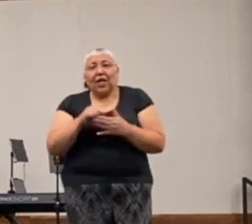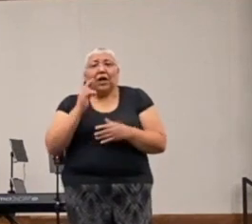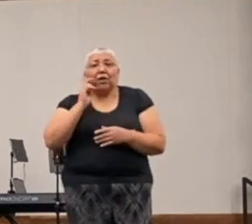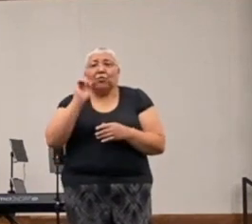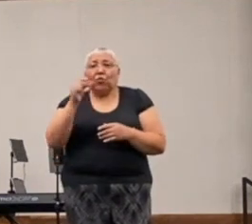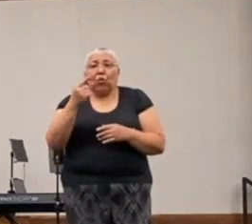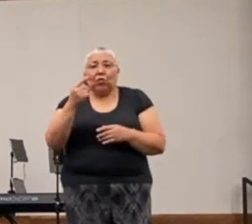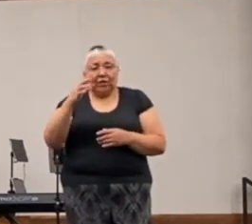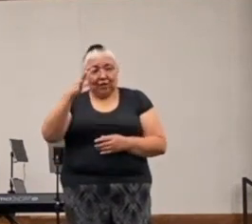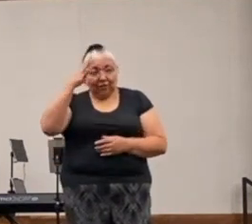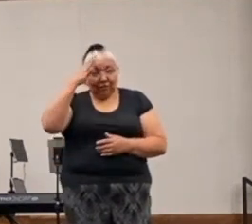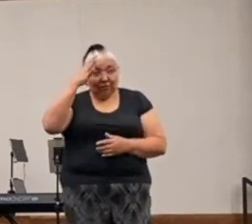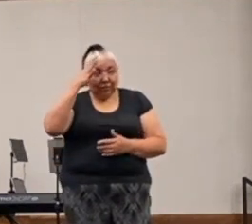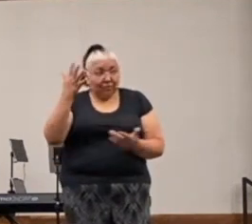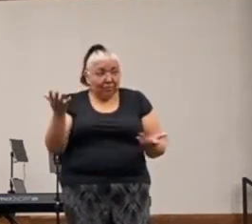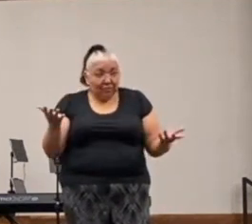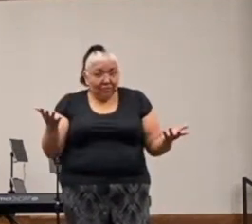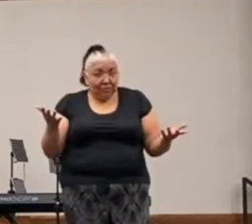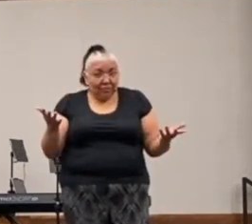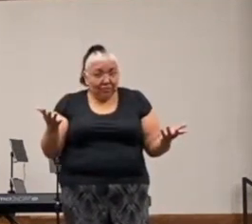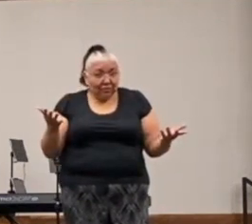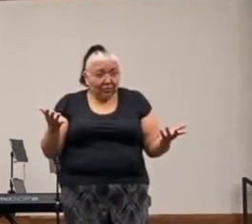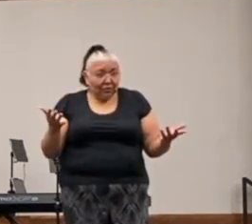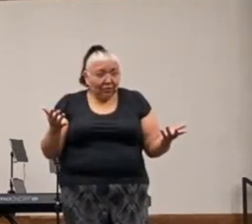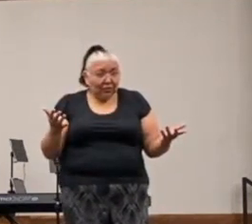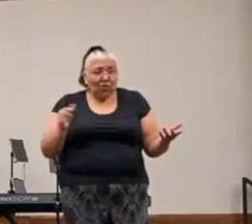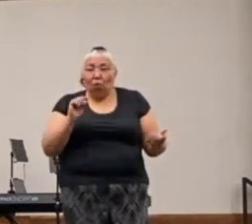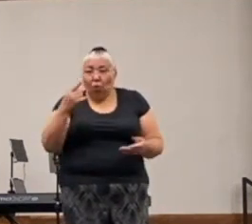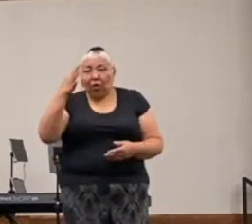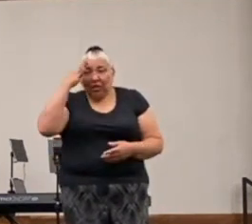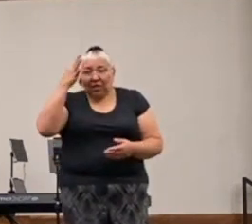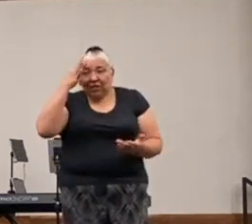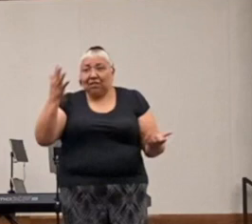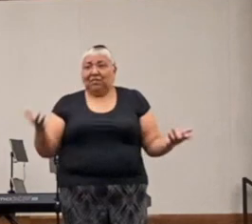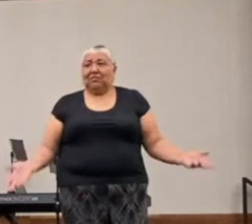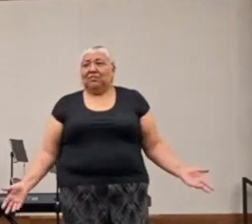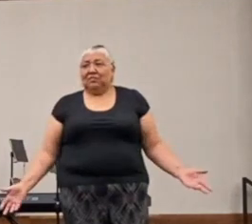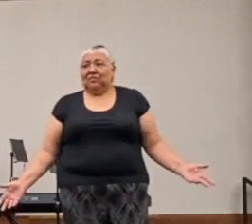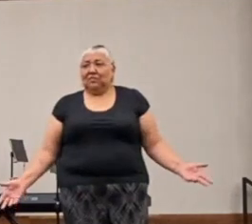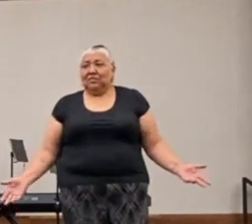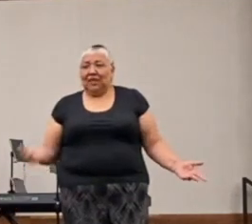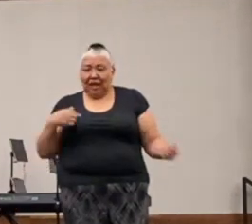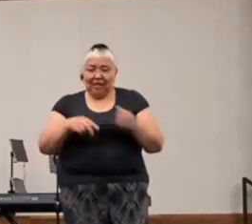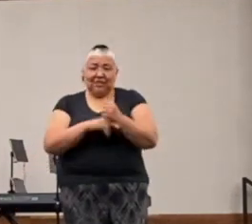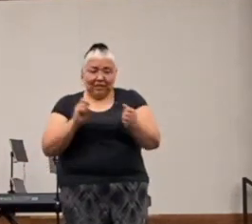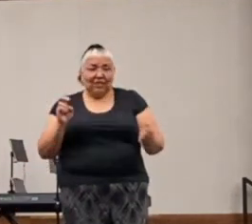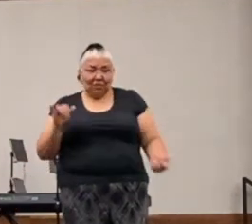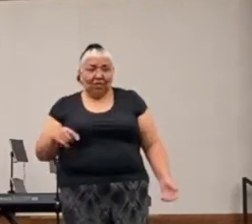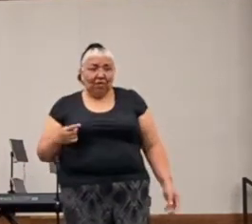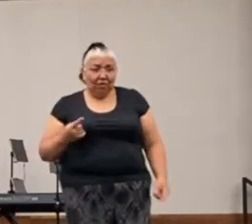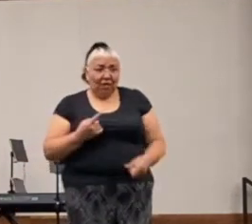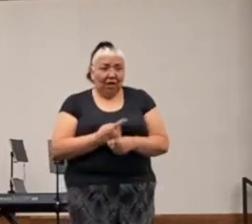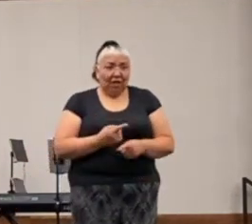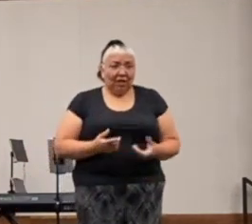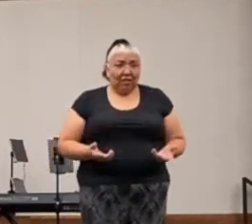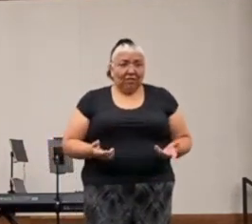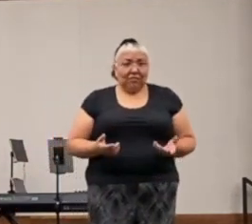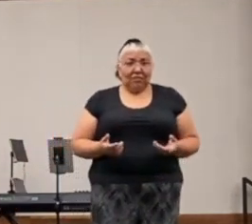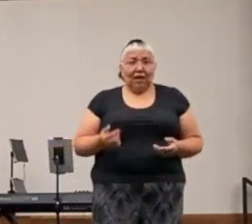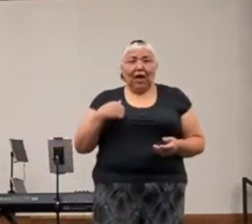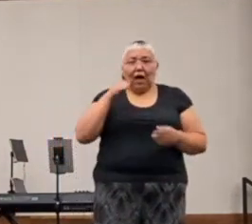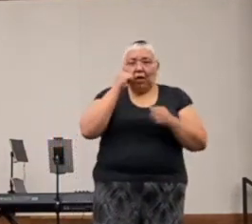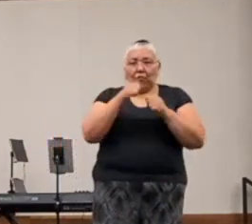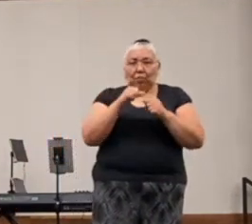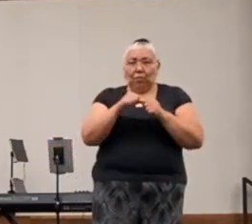costed a nickel. Only costed a nickel. That's stealing, isn't it? I